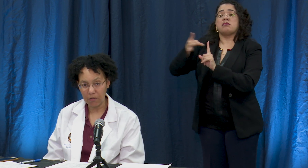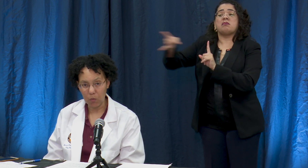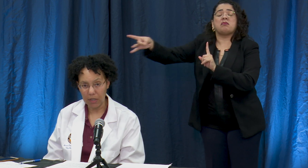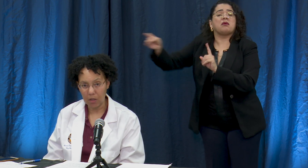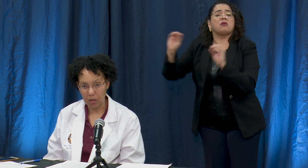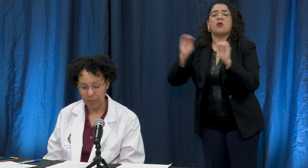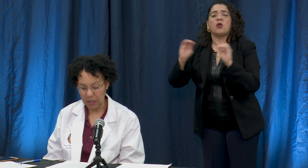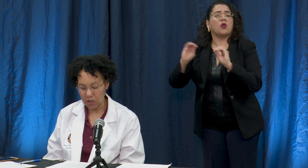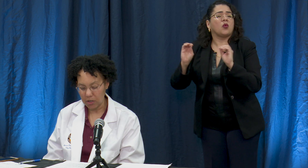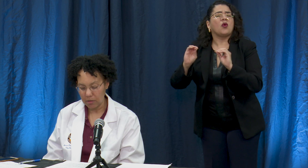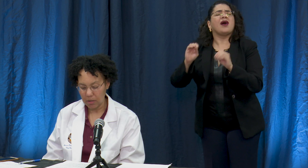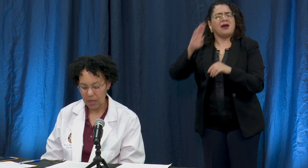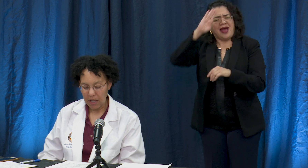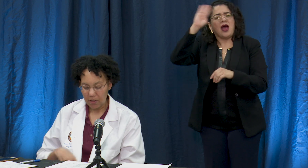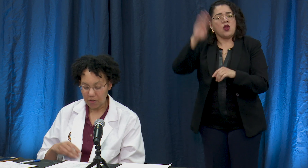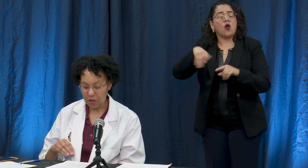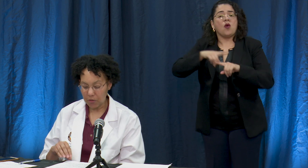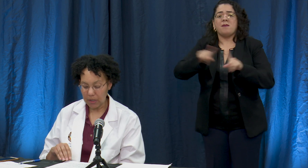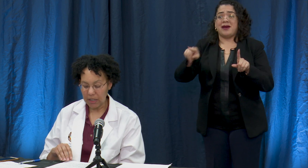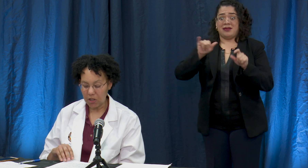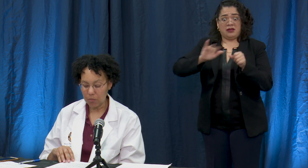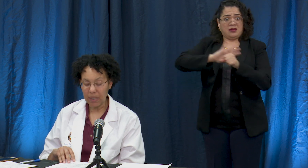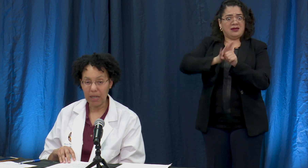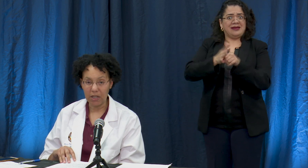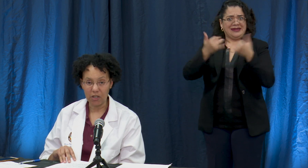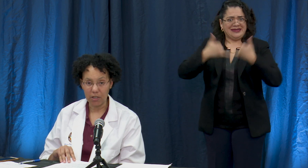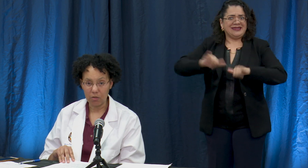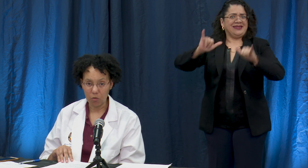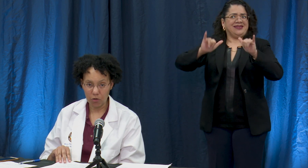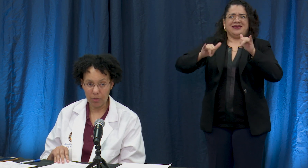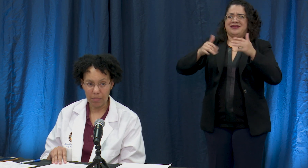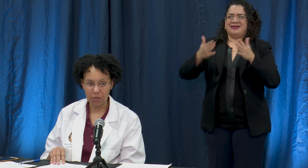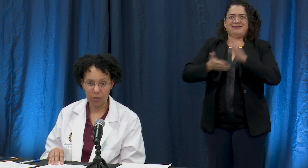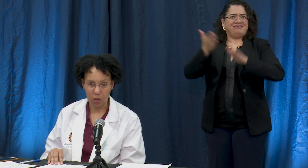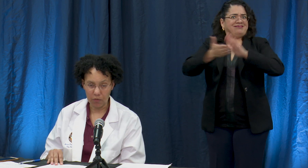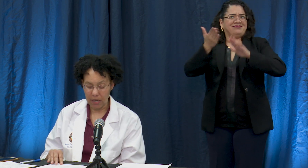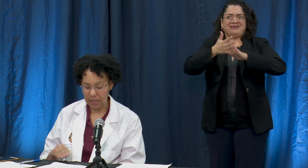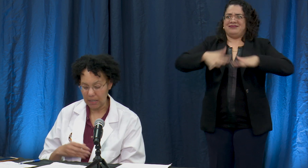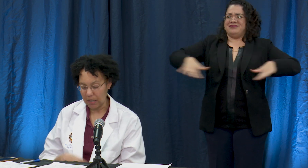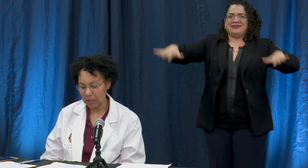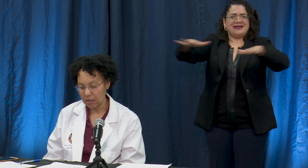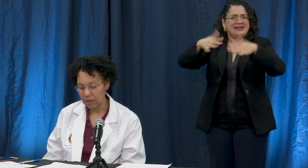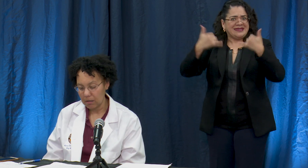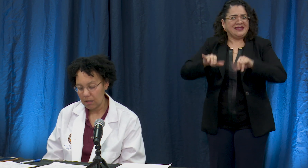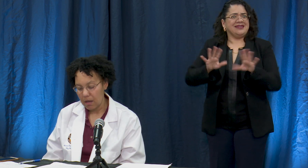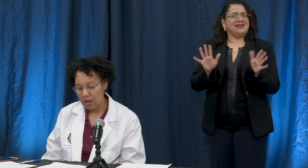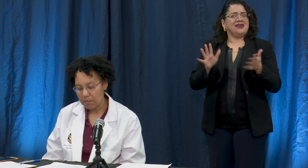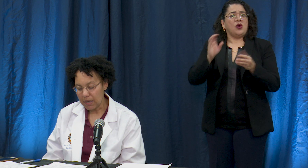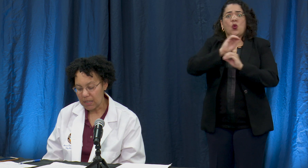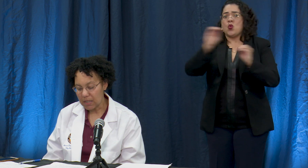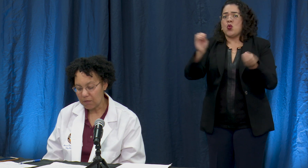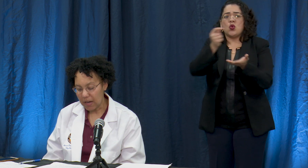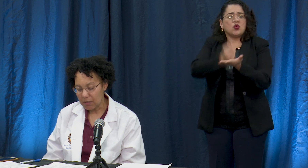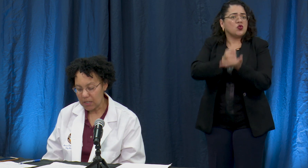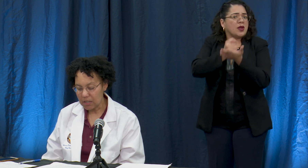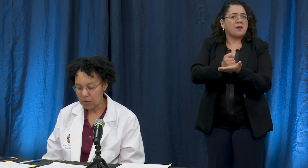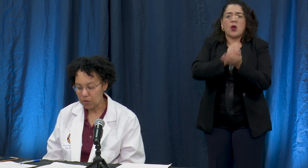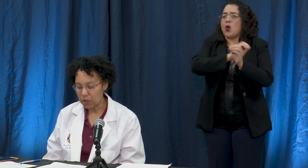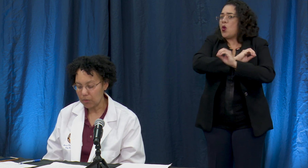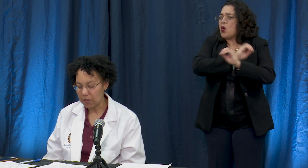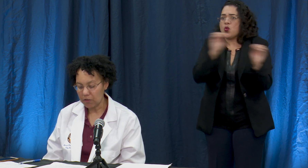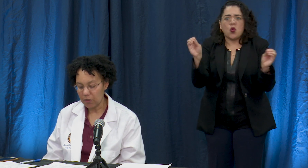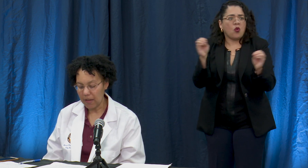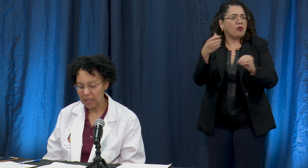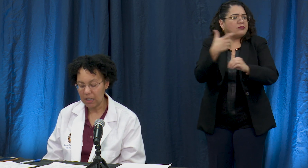health of everyone in Long Beach. There's currently no medication or treatment for COVID-19. Because the virus is